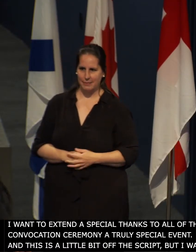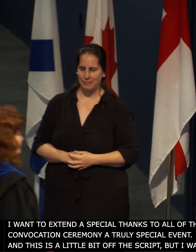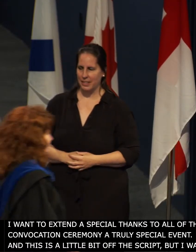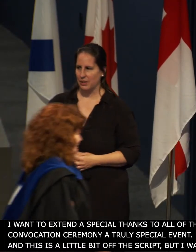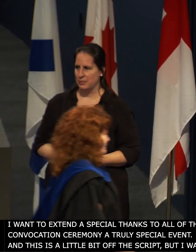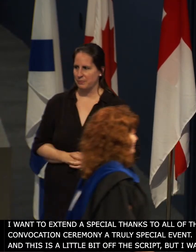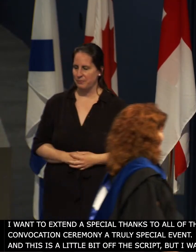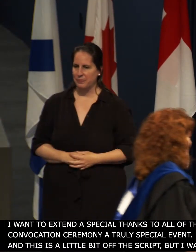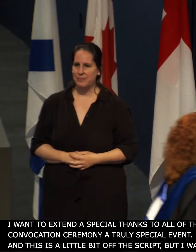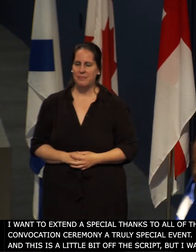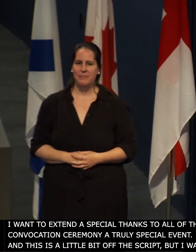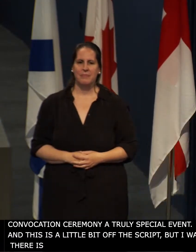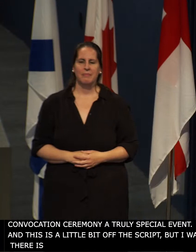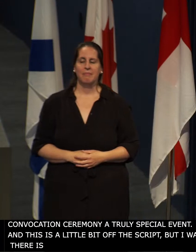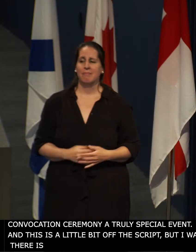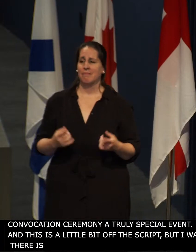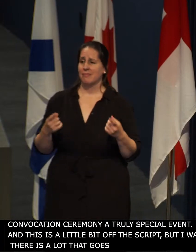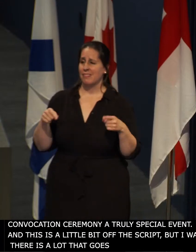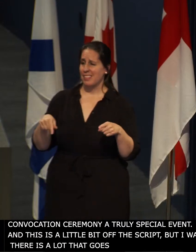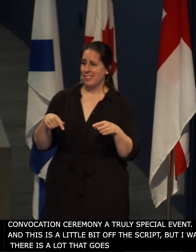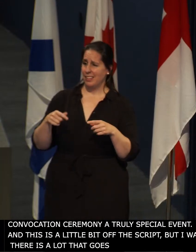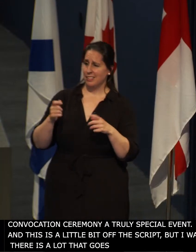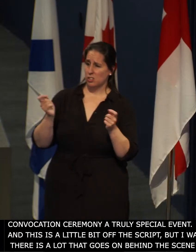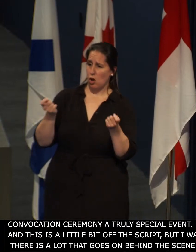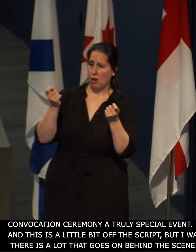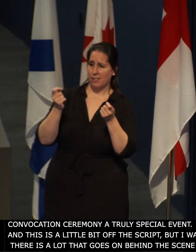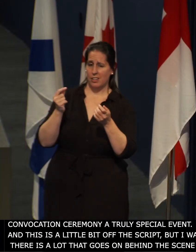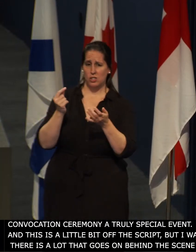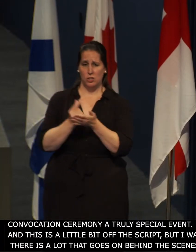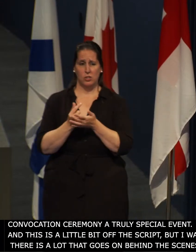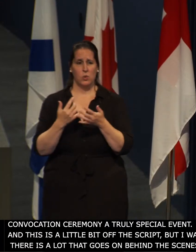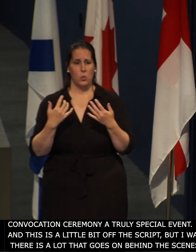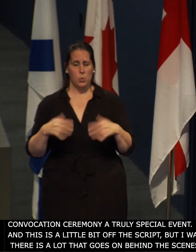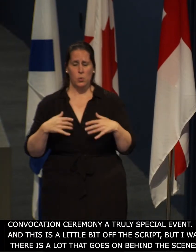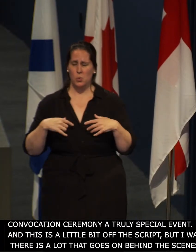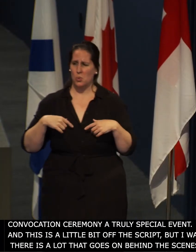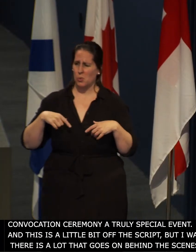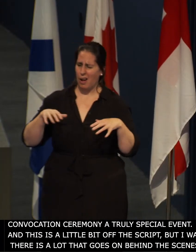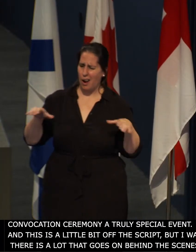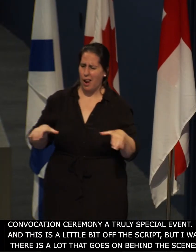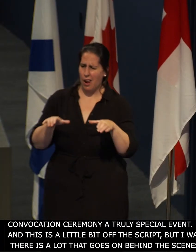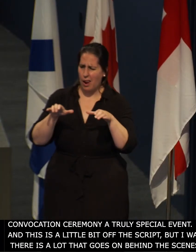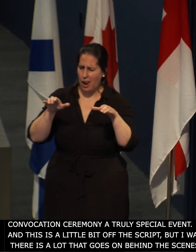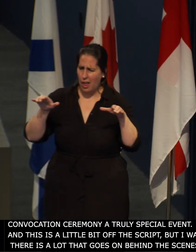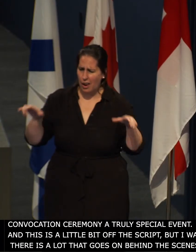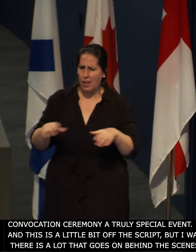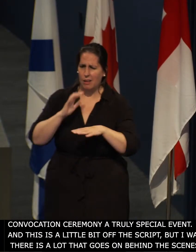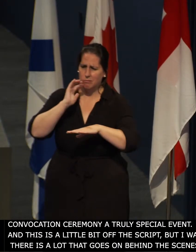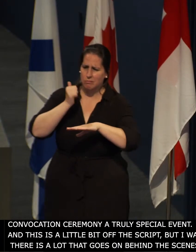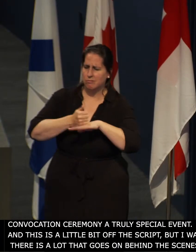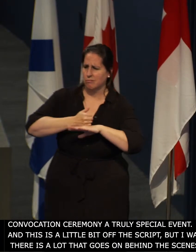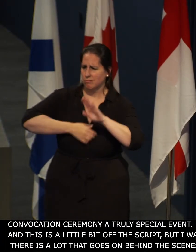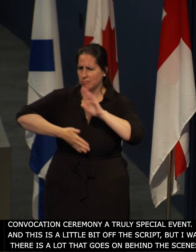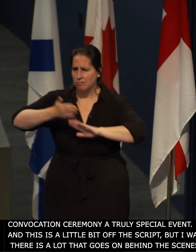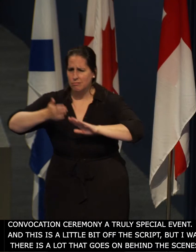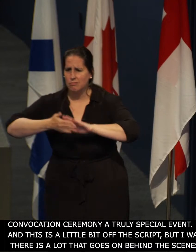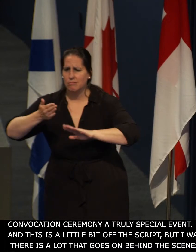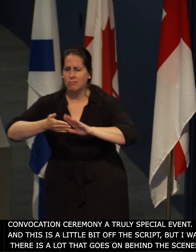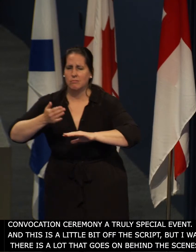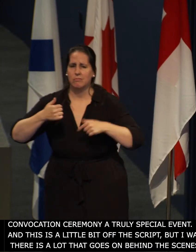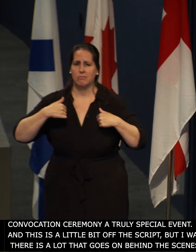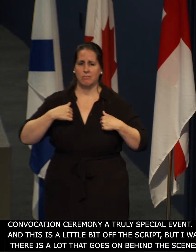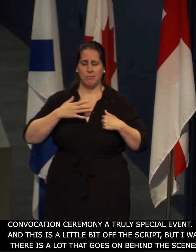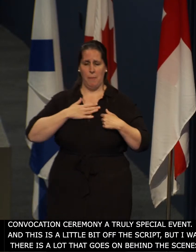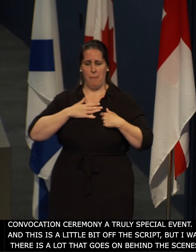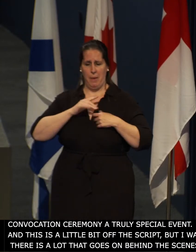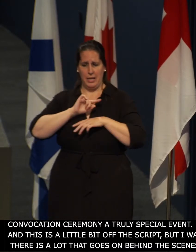There's a lot that goes on behind the scenes, and for me as principal, my staff and my team makes life so much easy for me